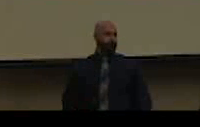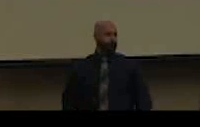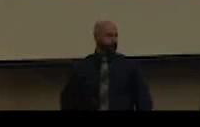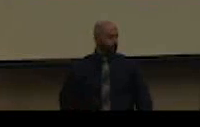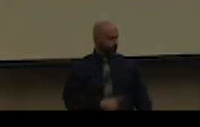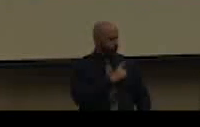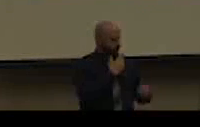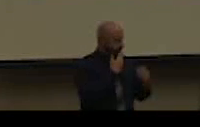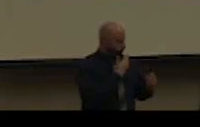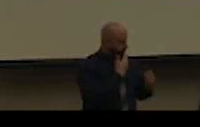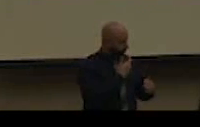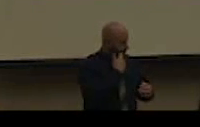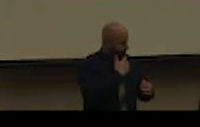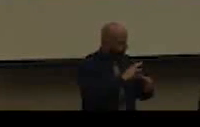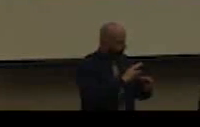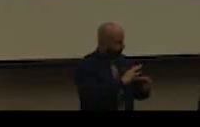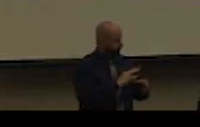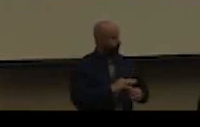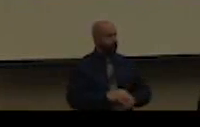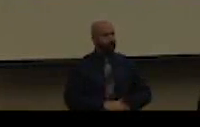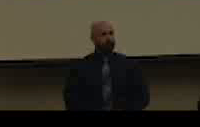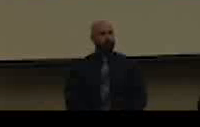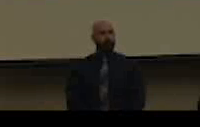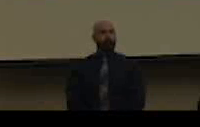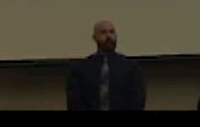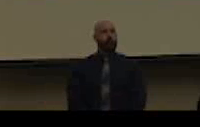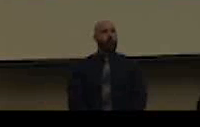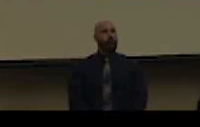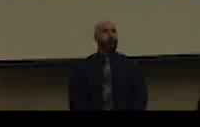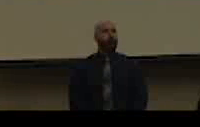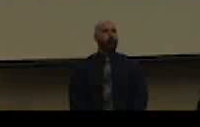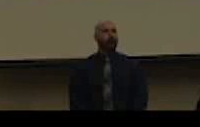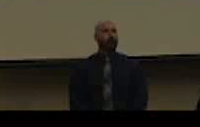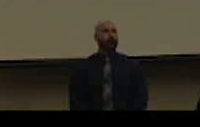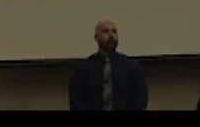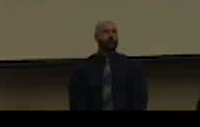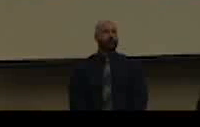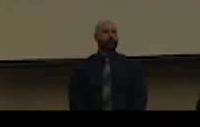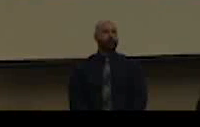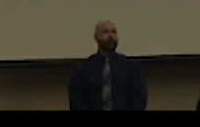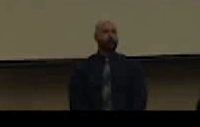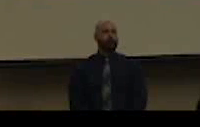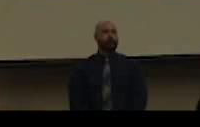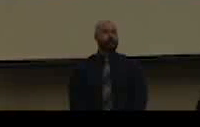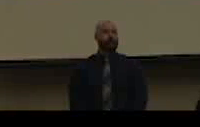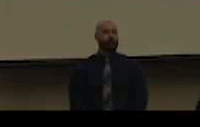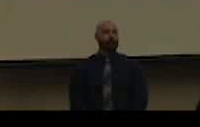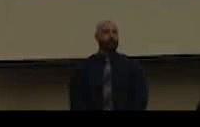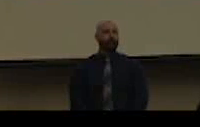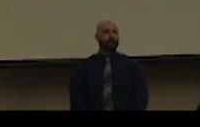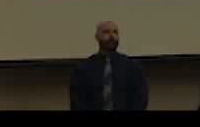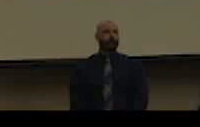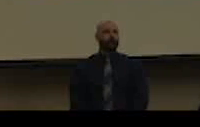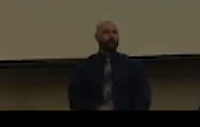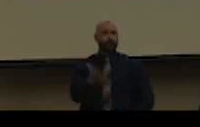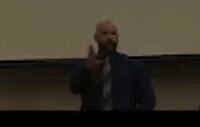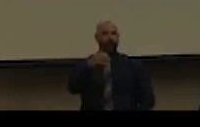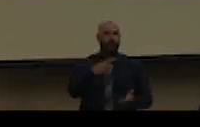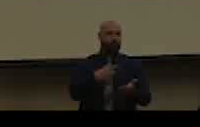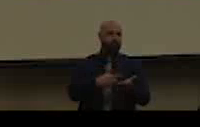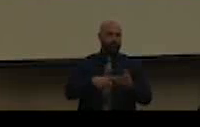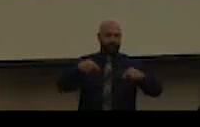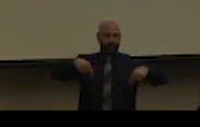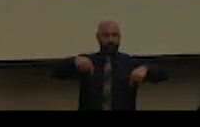Really appreciate what you just said, and I think we've had this conversation before about how the needs that are going to be met